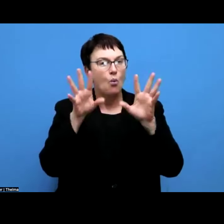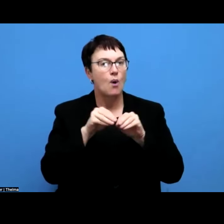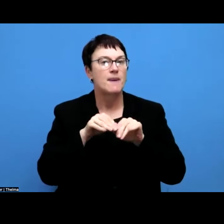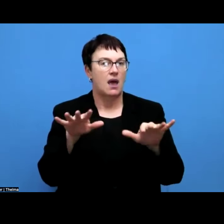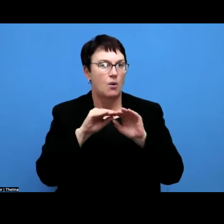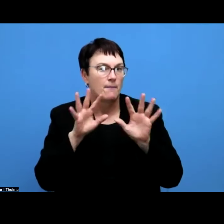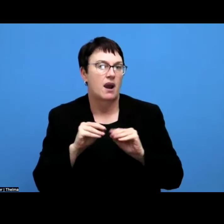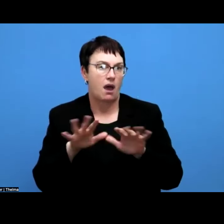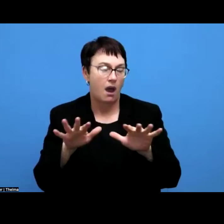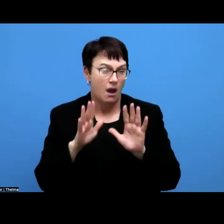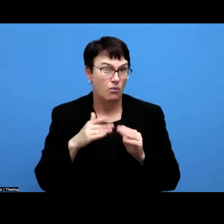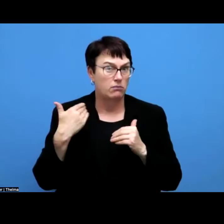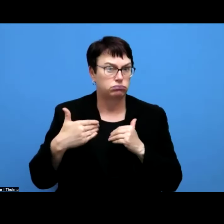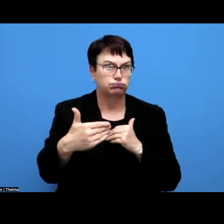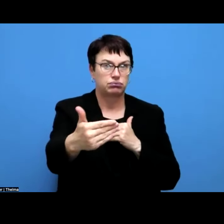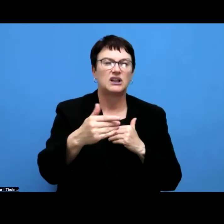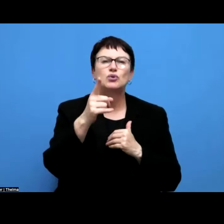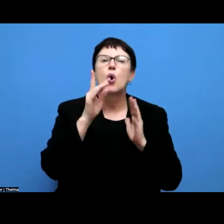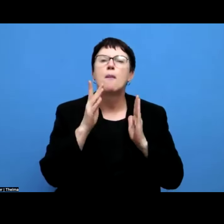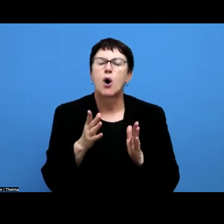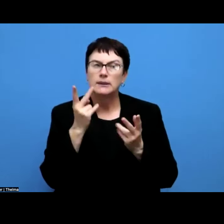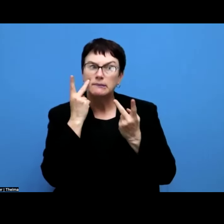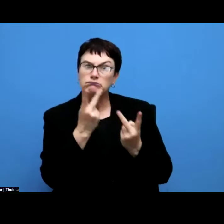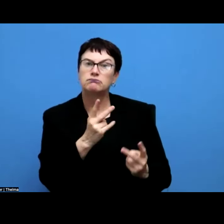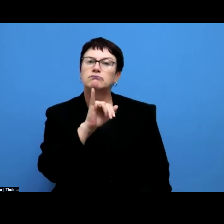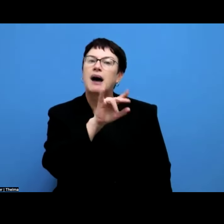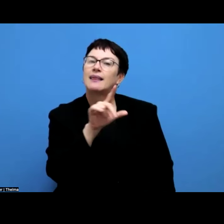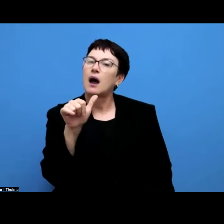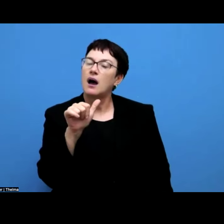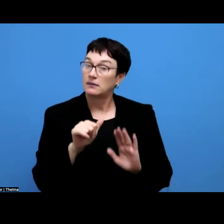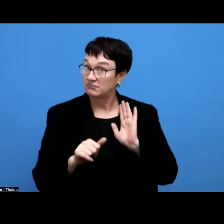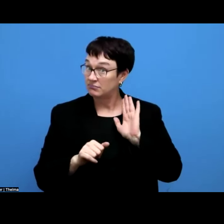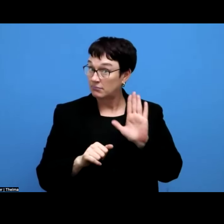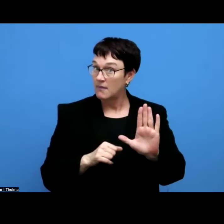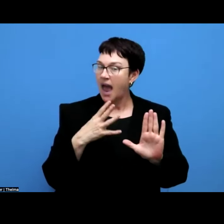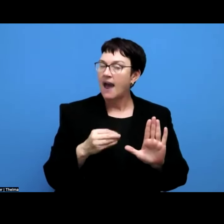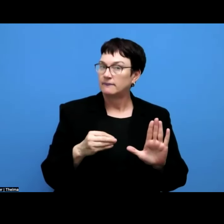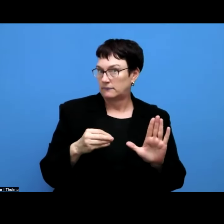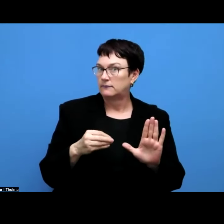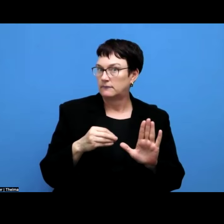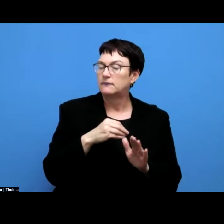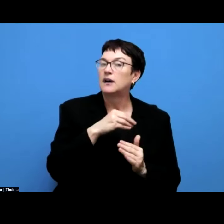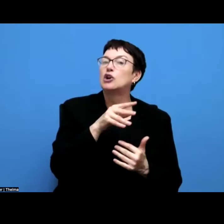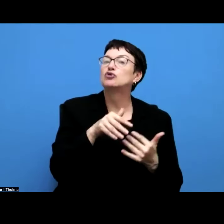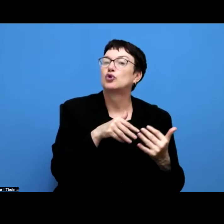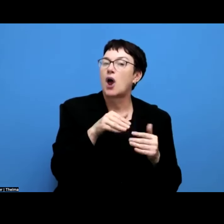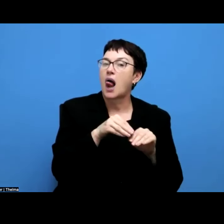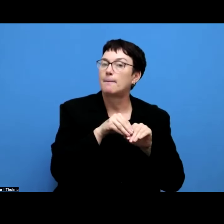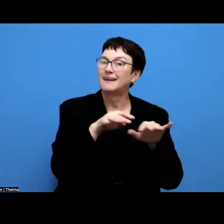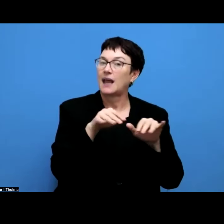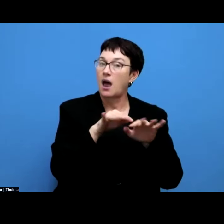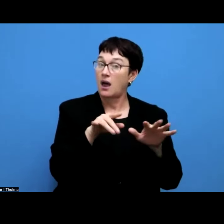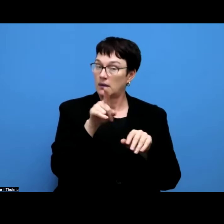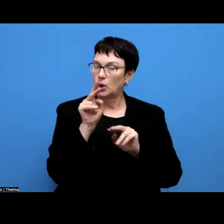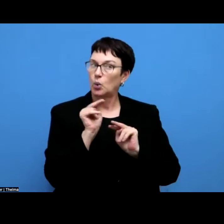please follow the social media of the International Disability Alliance for updates on that. I would